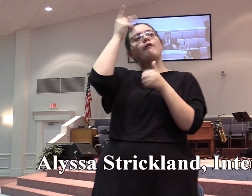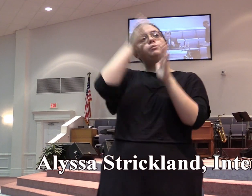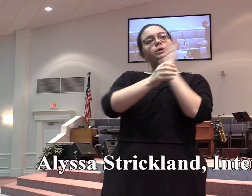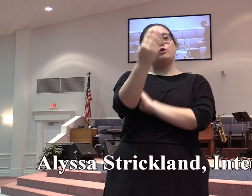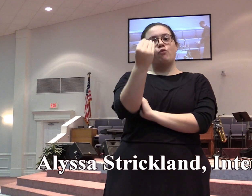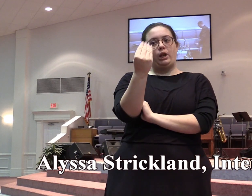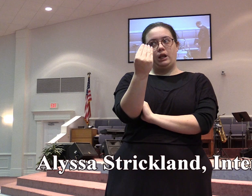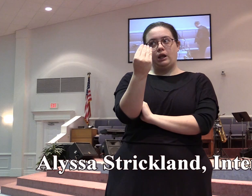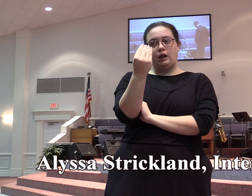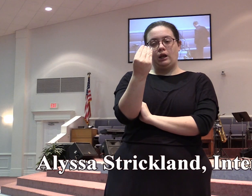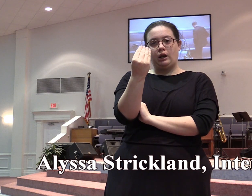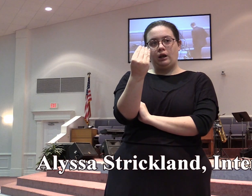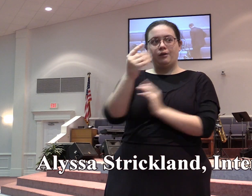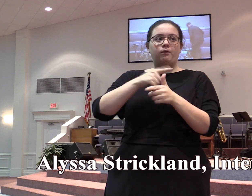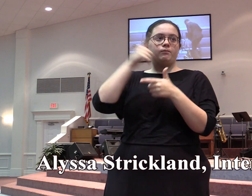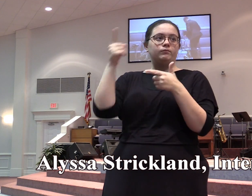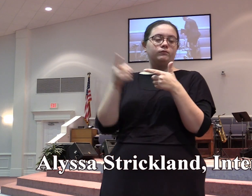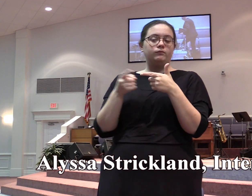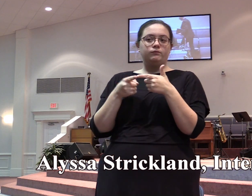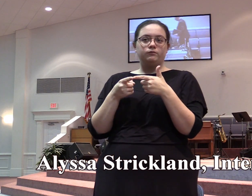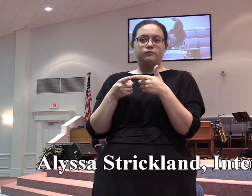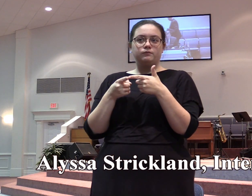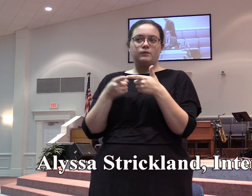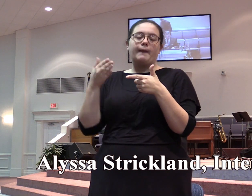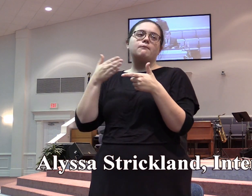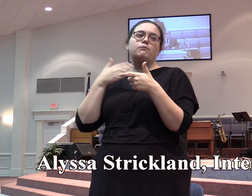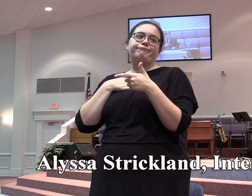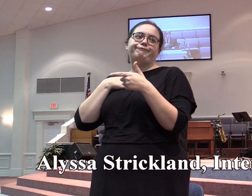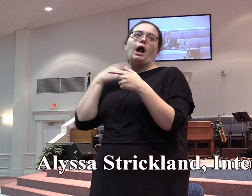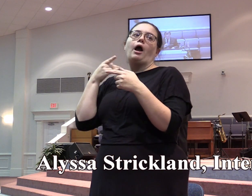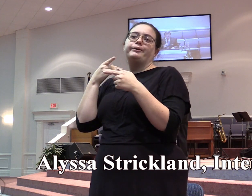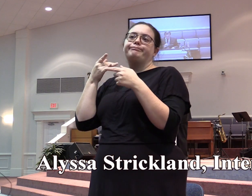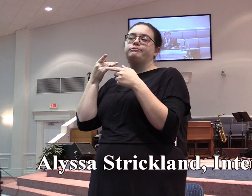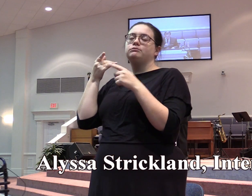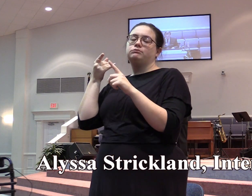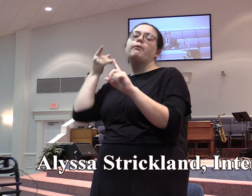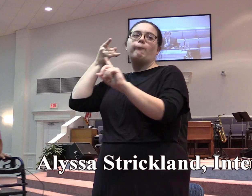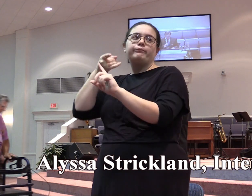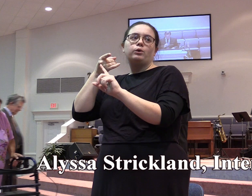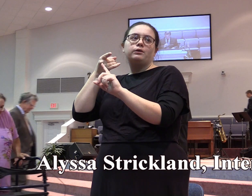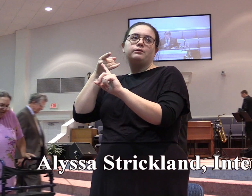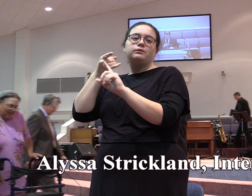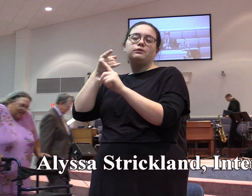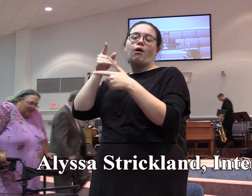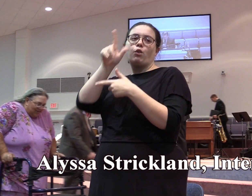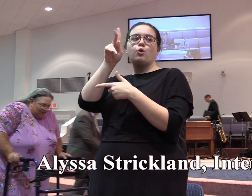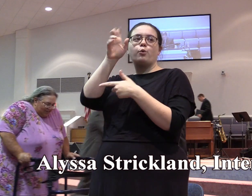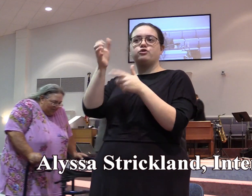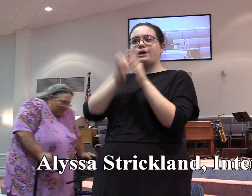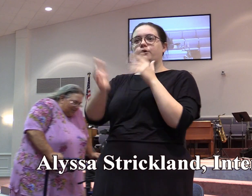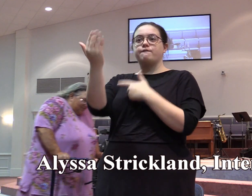14, and then I'm going to read my main text out of Luke chapter number